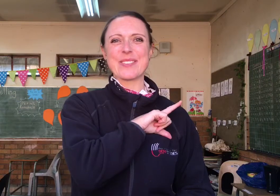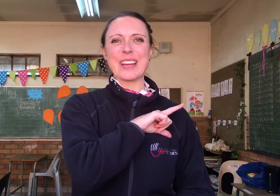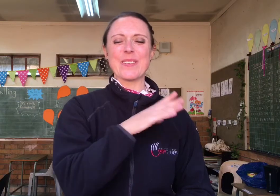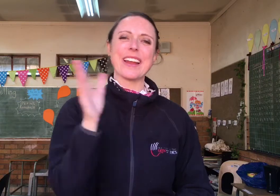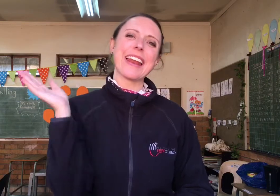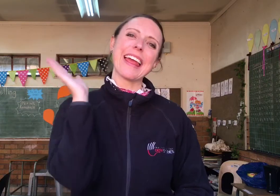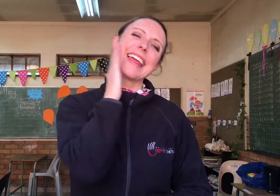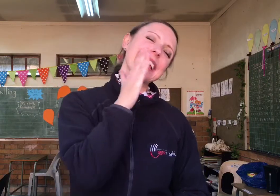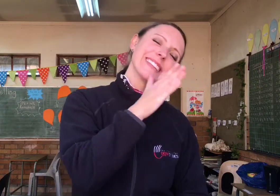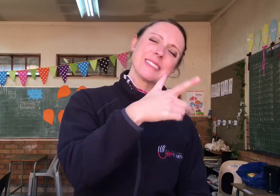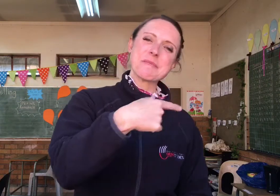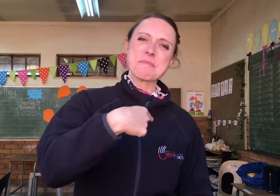one.